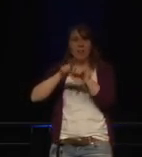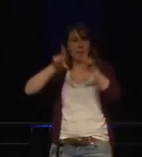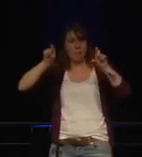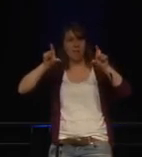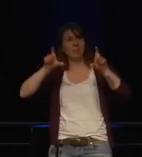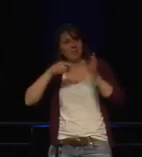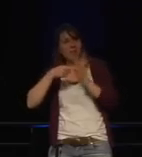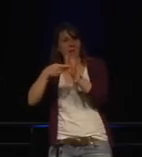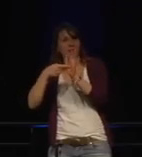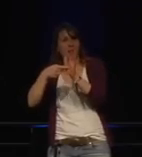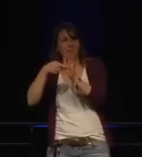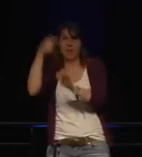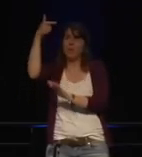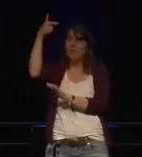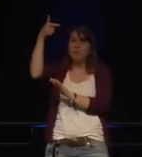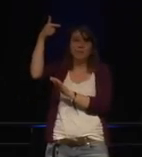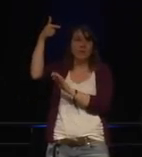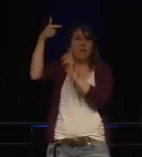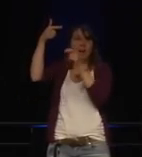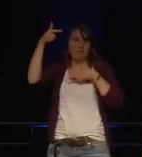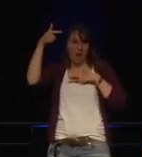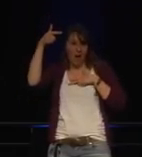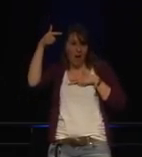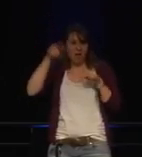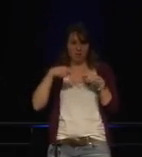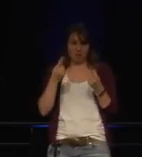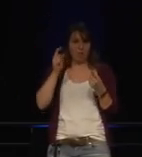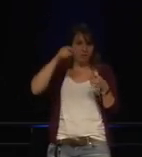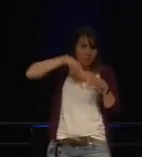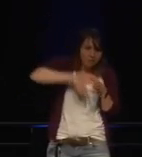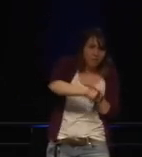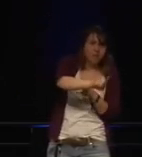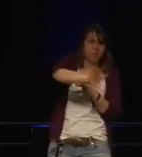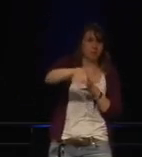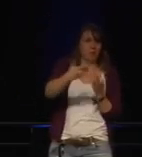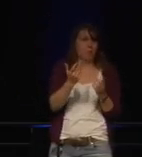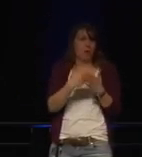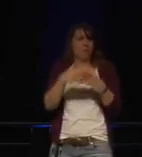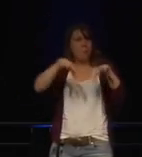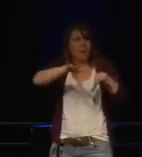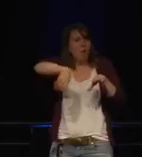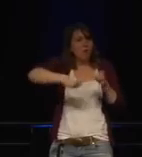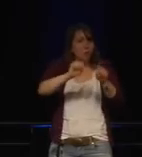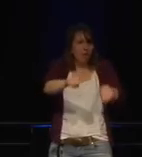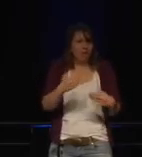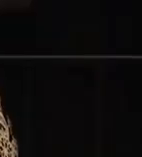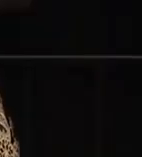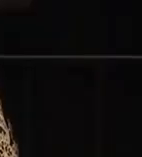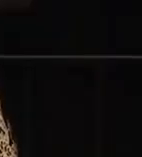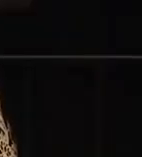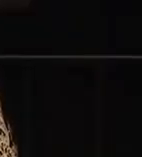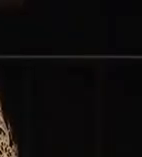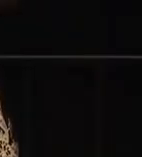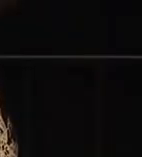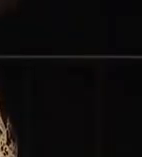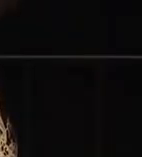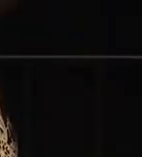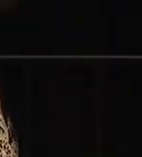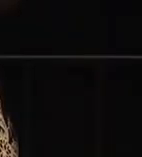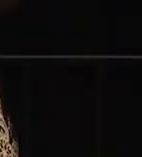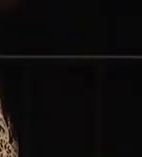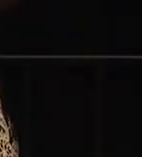room in the bank were shown to me, and in reality, the bank was robbed. Okay, not in reality, but it